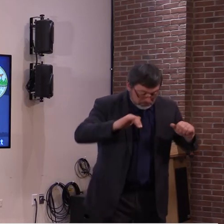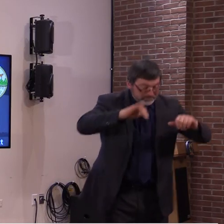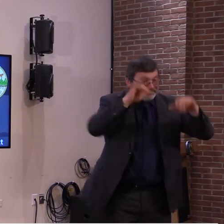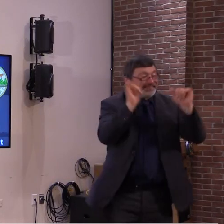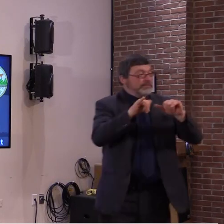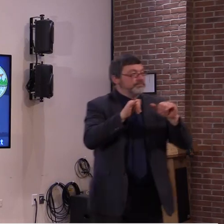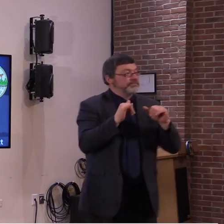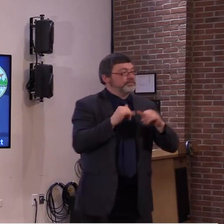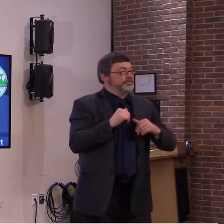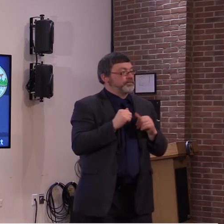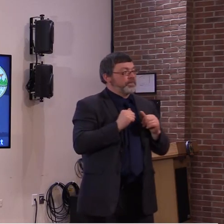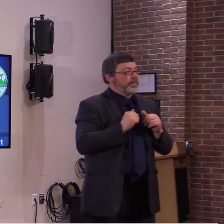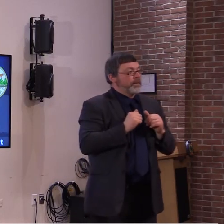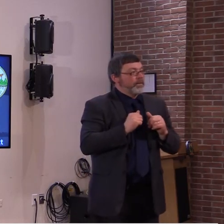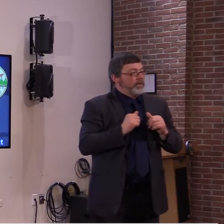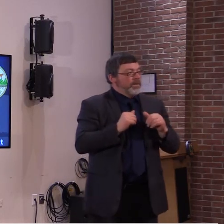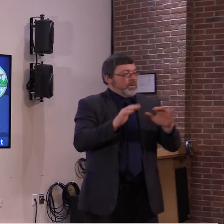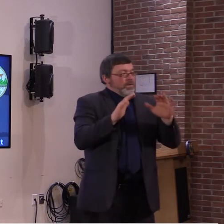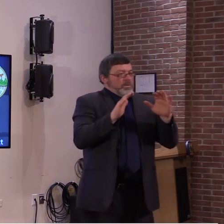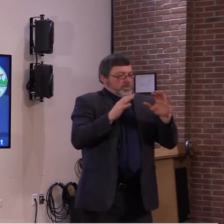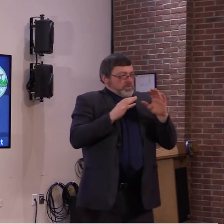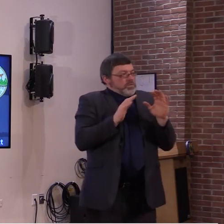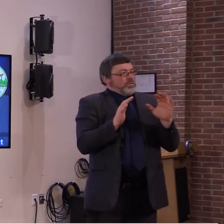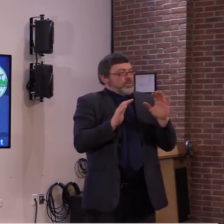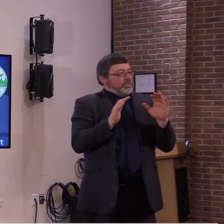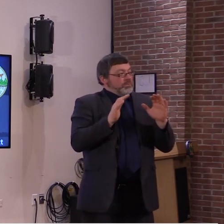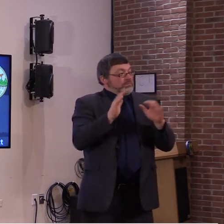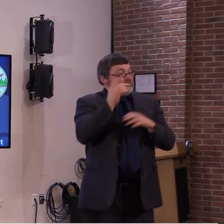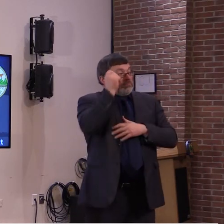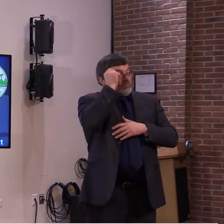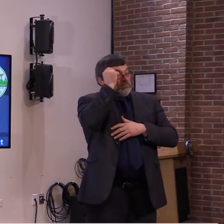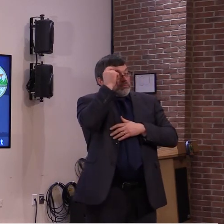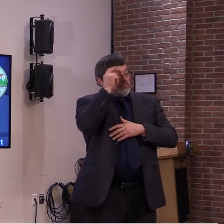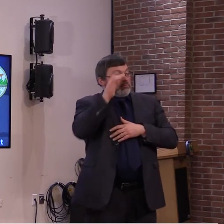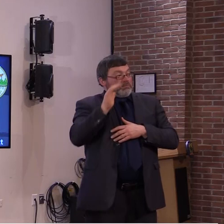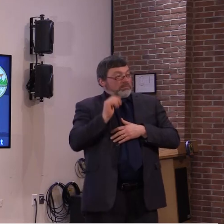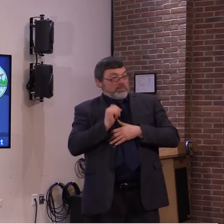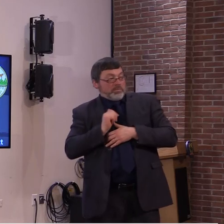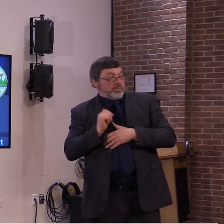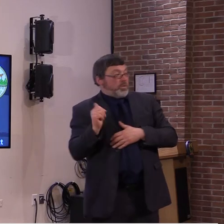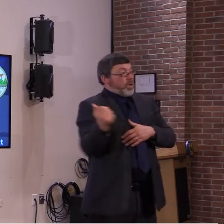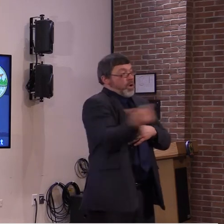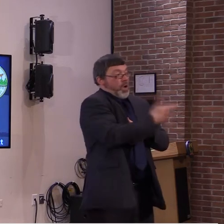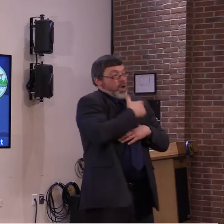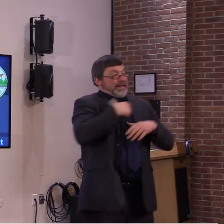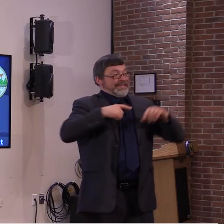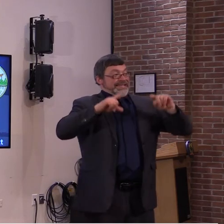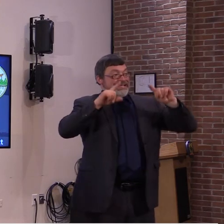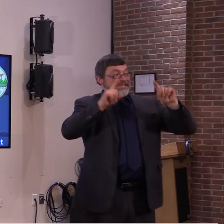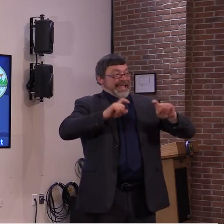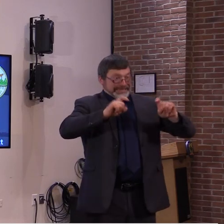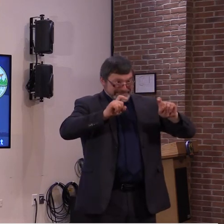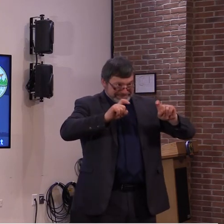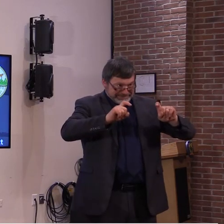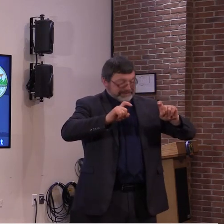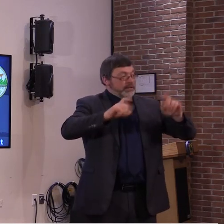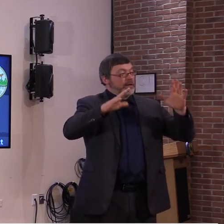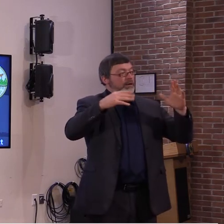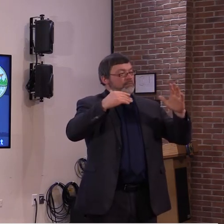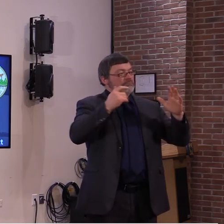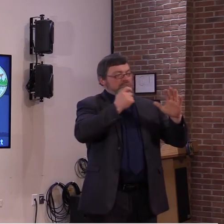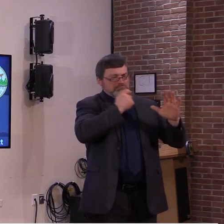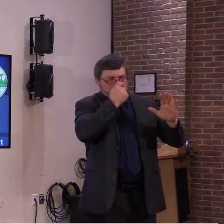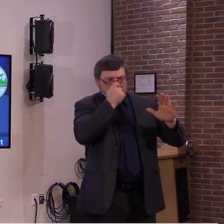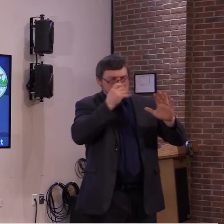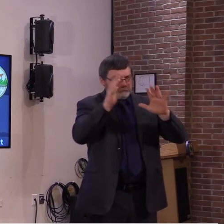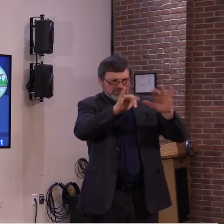a sampling of our specimens to the CDC every couple of weeks. And now they believe